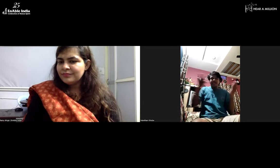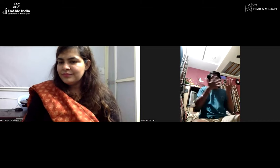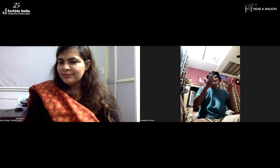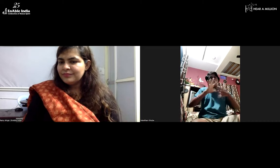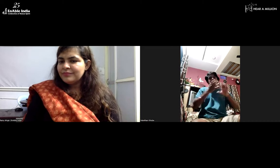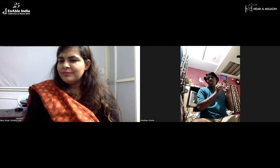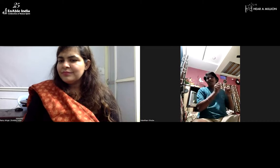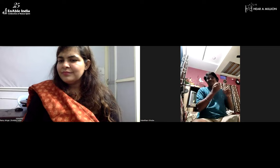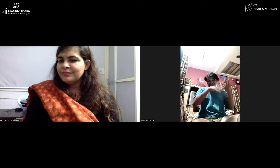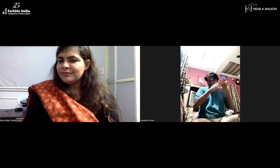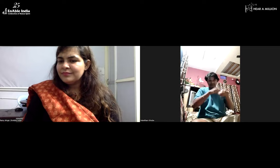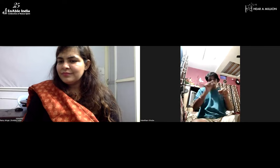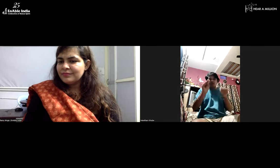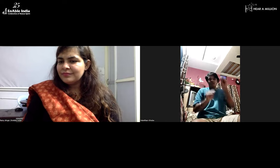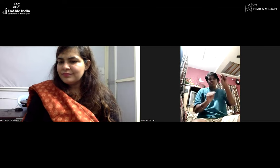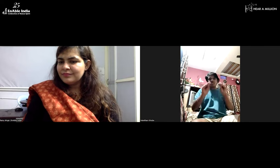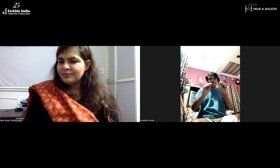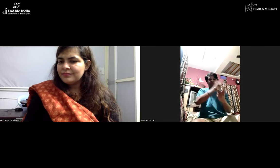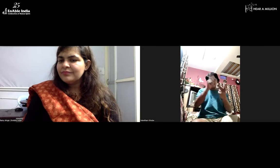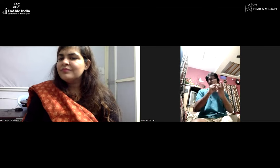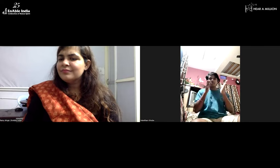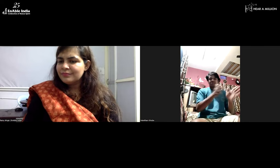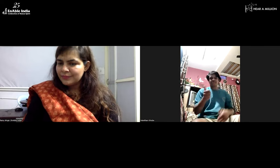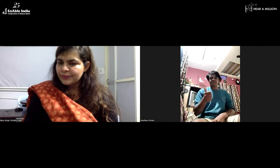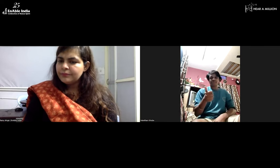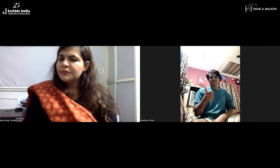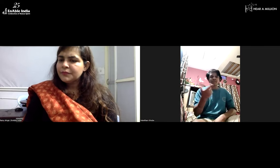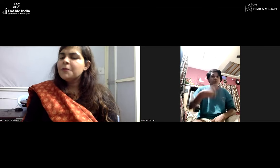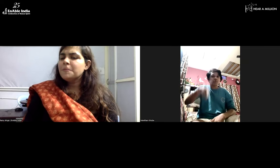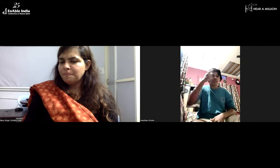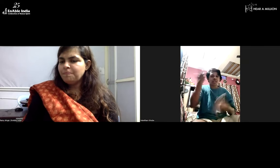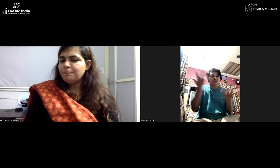the same mindset. For example, there's this boy.